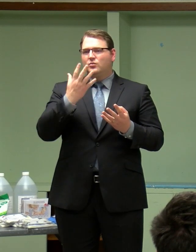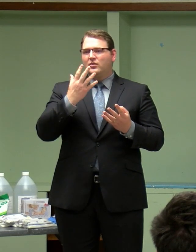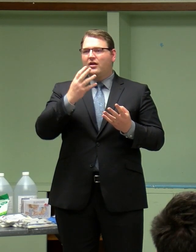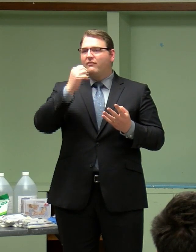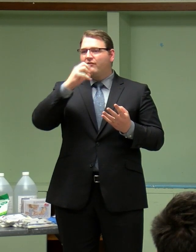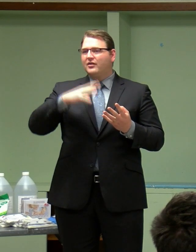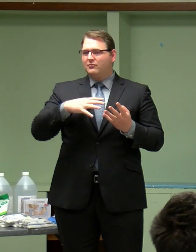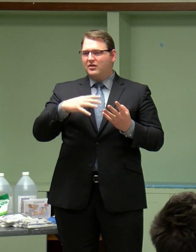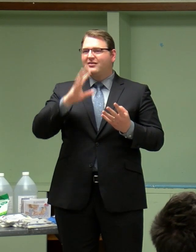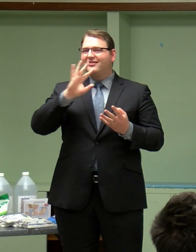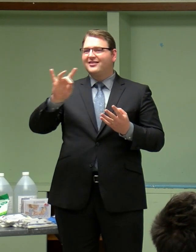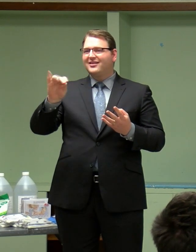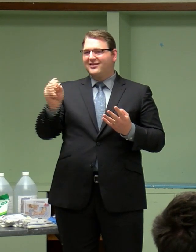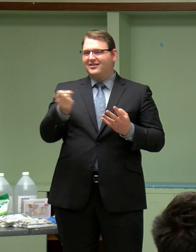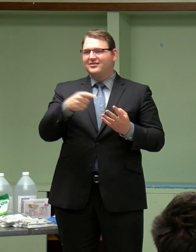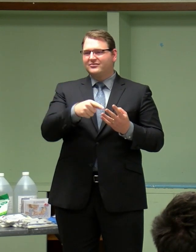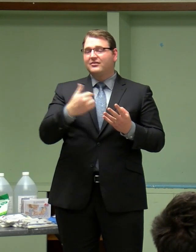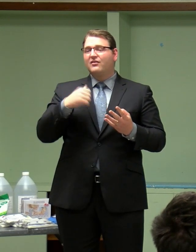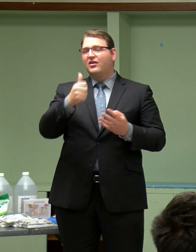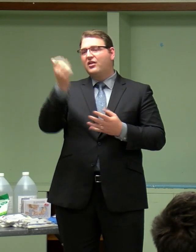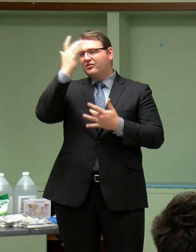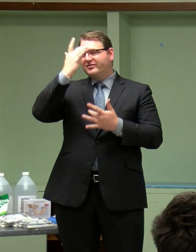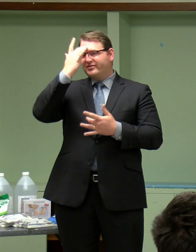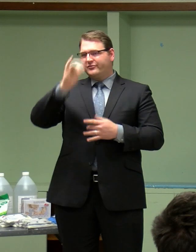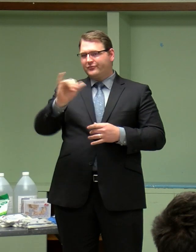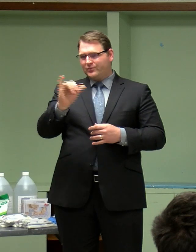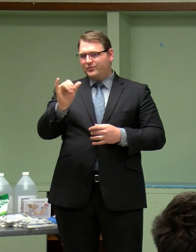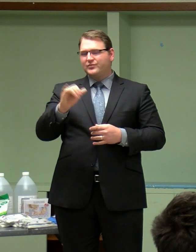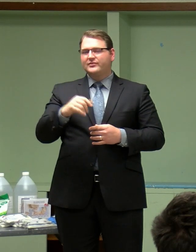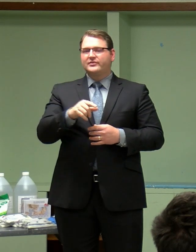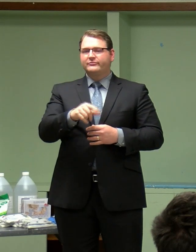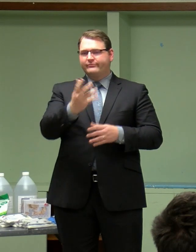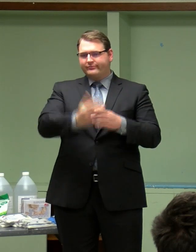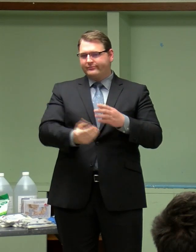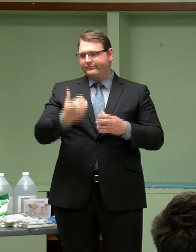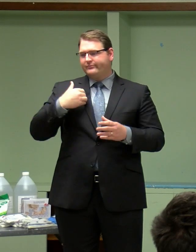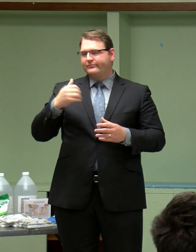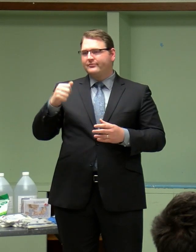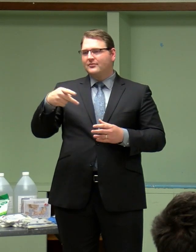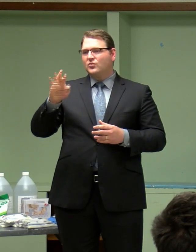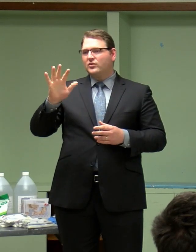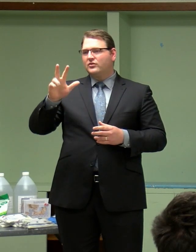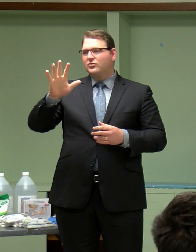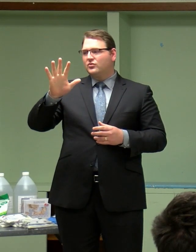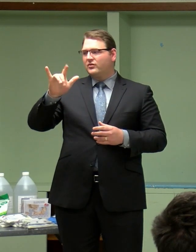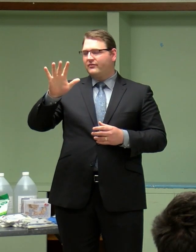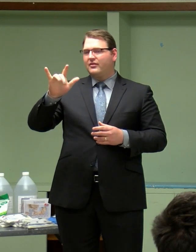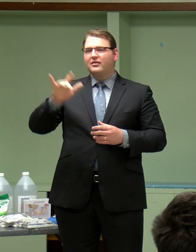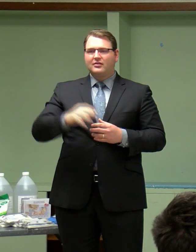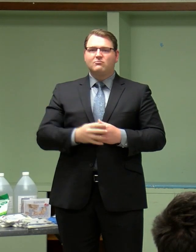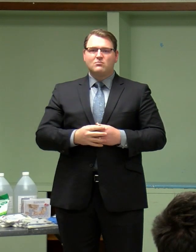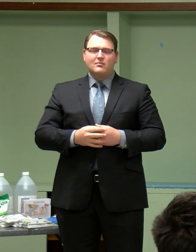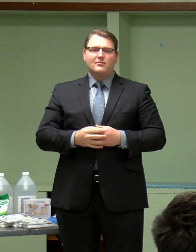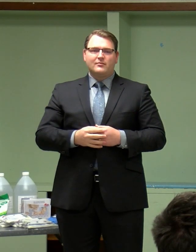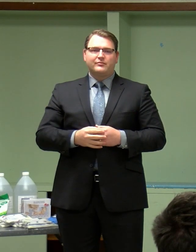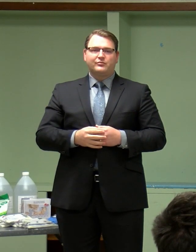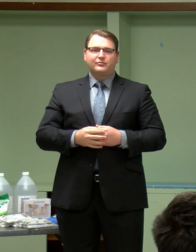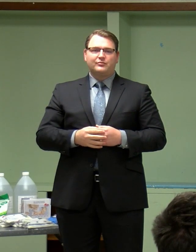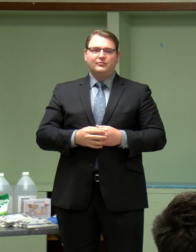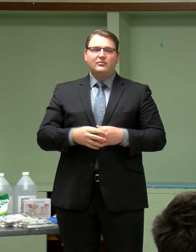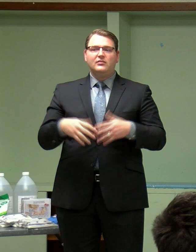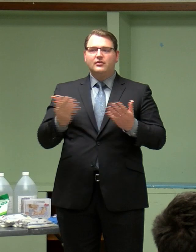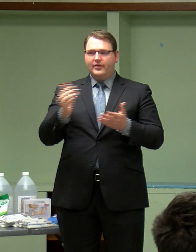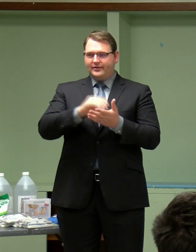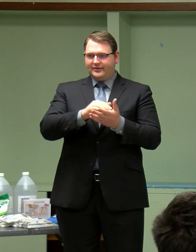female in her 80s with underlying health conditions who passed away on April the 25th. So again,